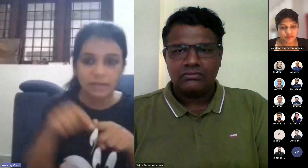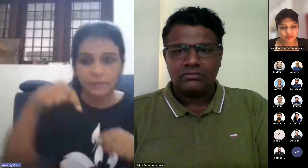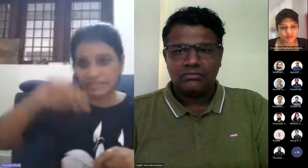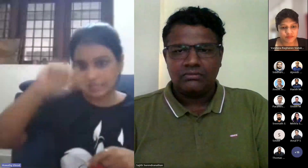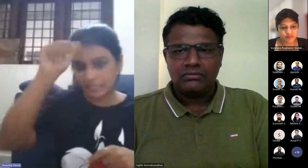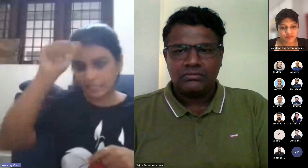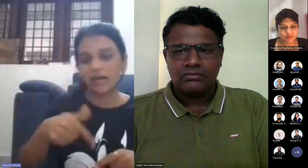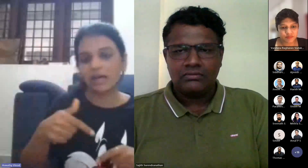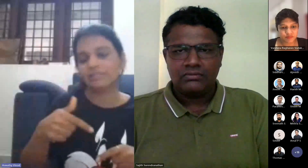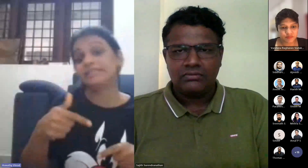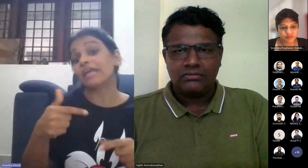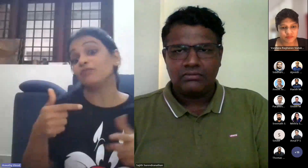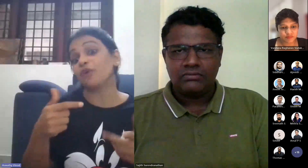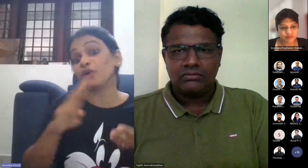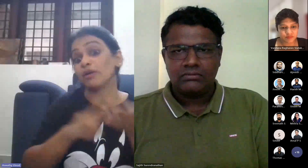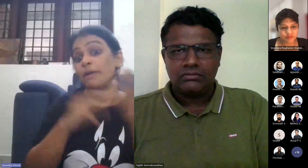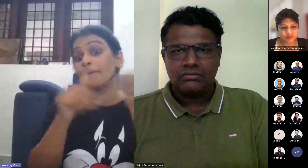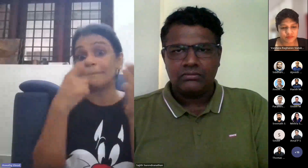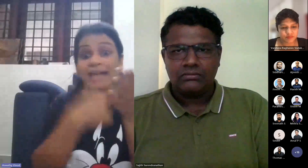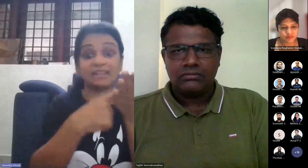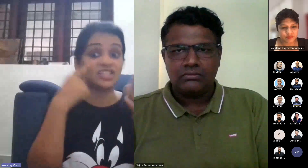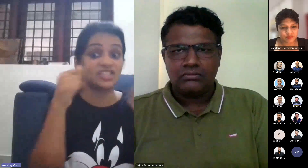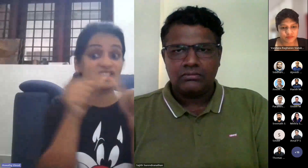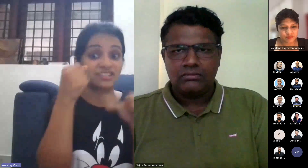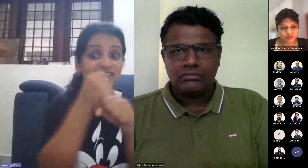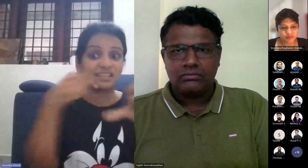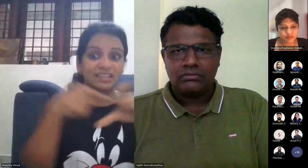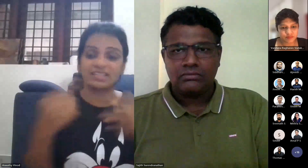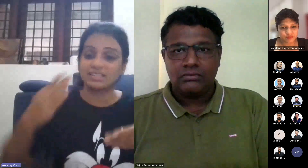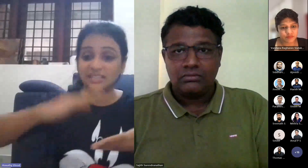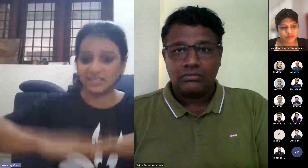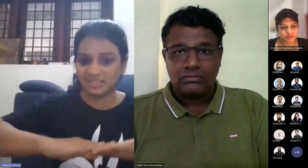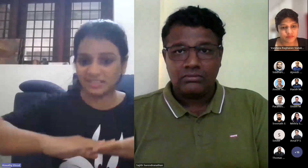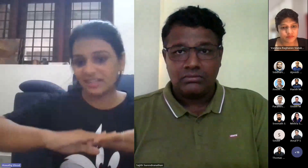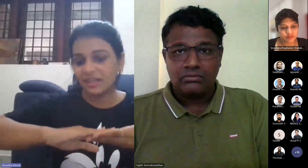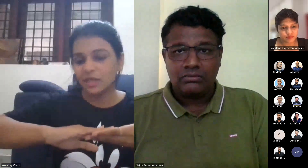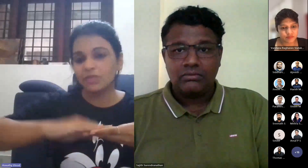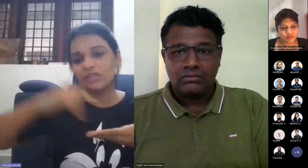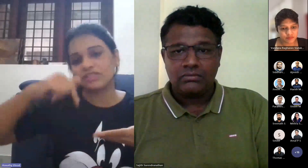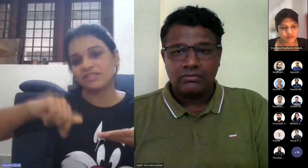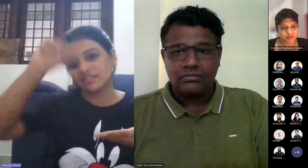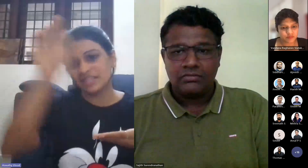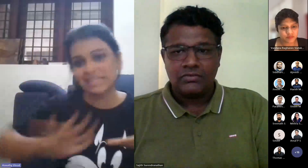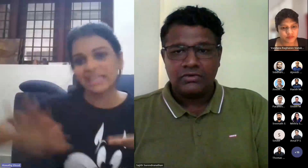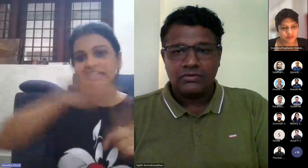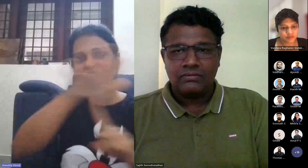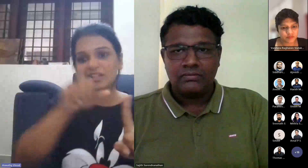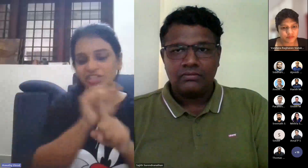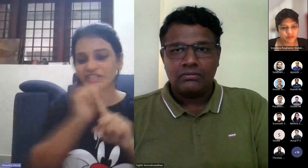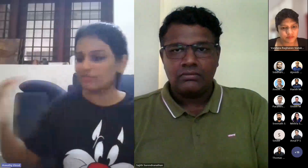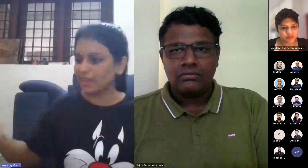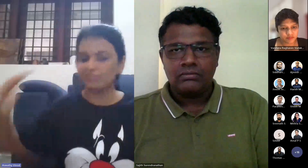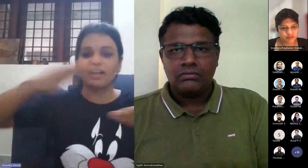one example. In India, the sign for marriage is this, because it's the